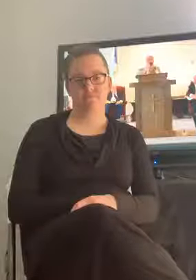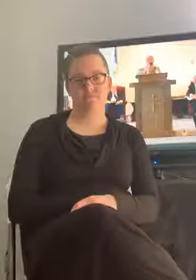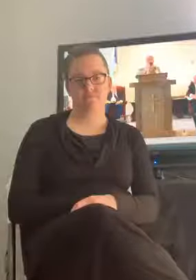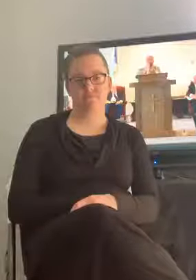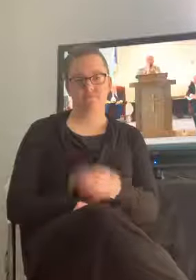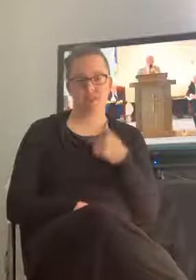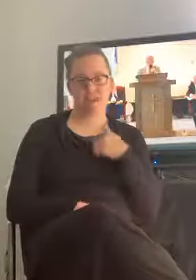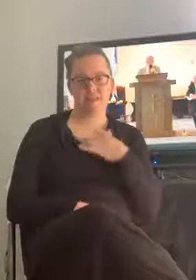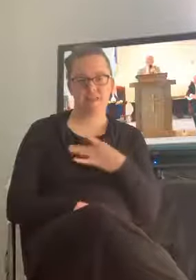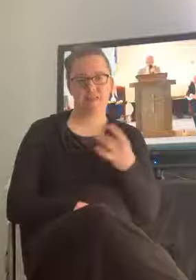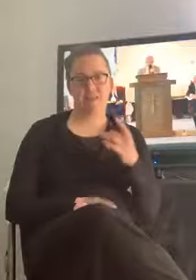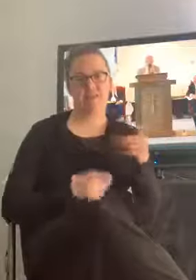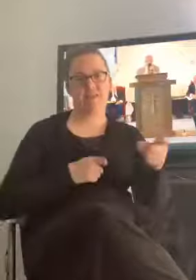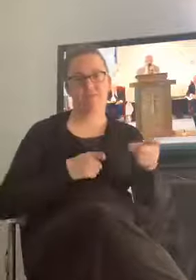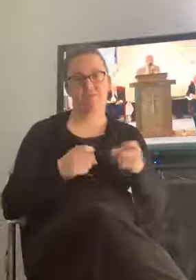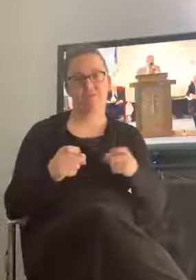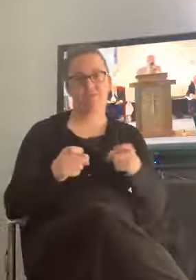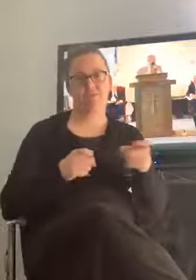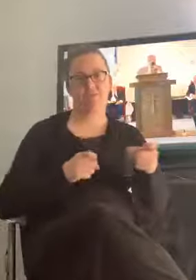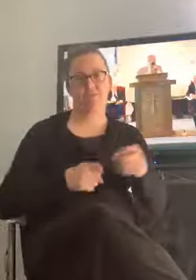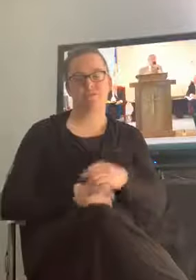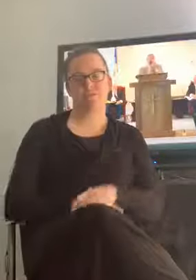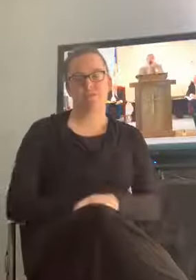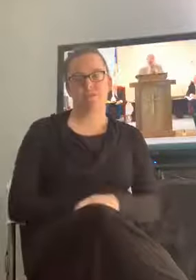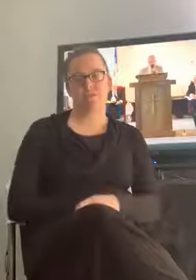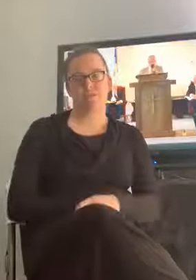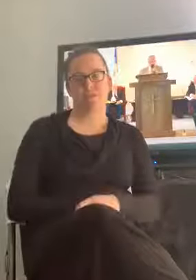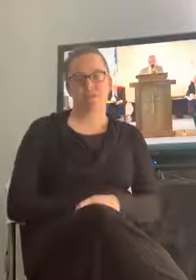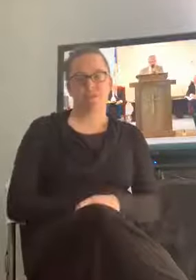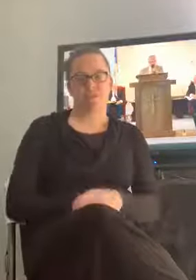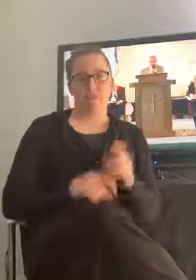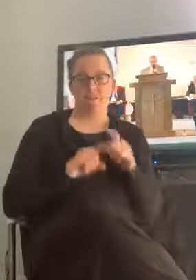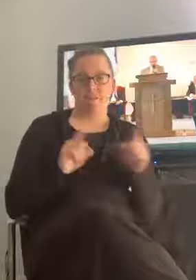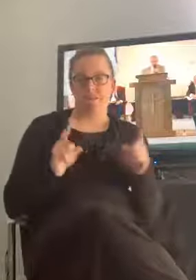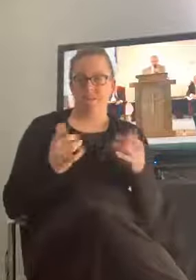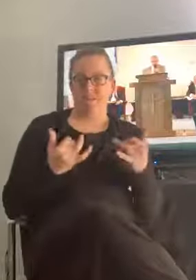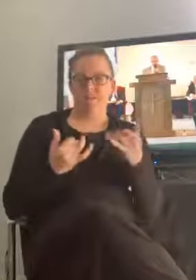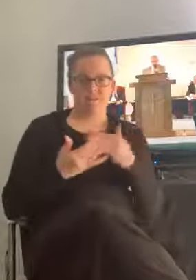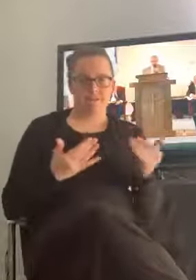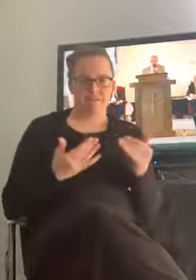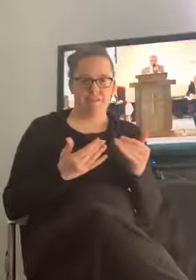Right. I like to be in control. Yeah. But I there's things that are out of my control. Right.